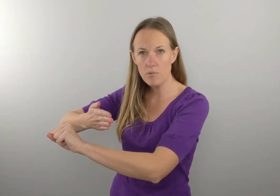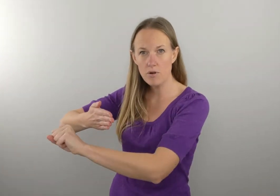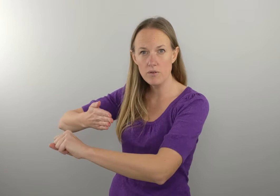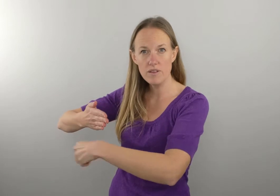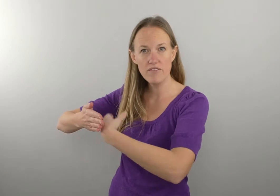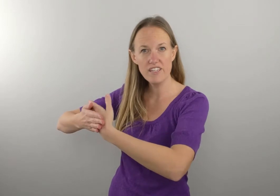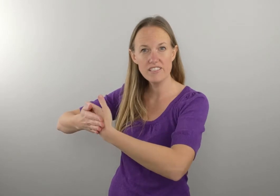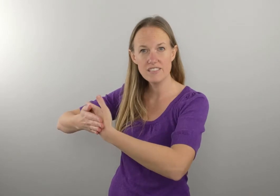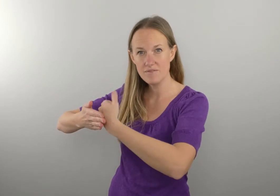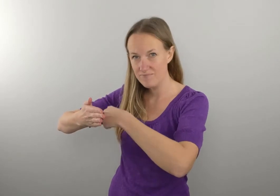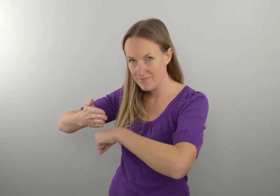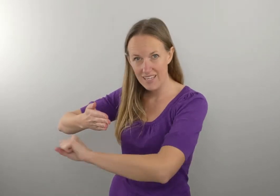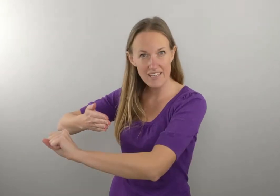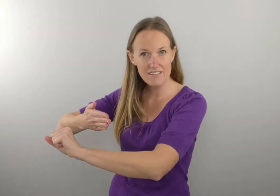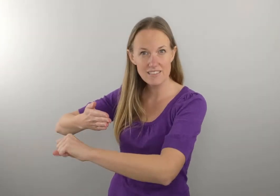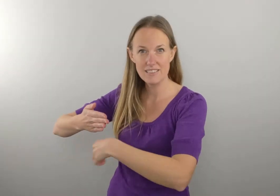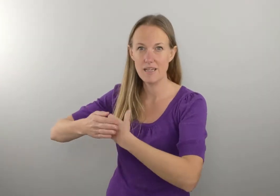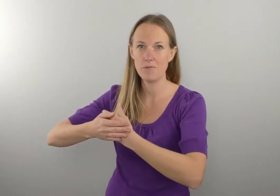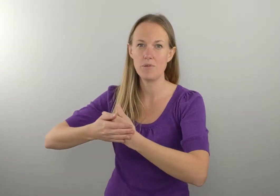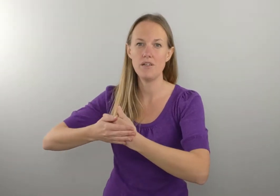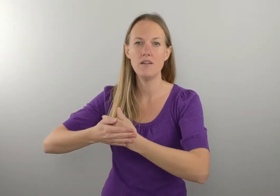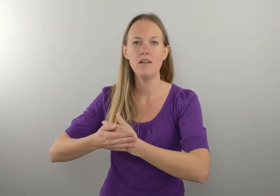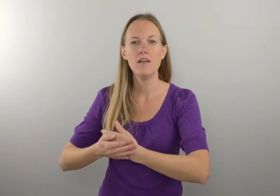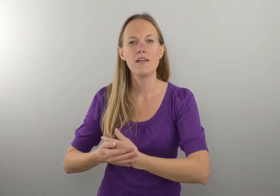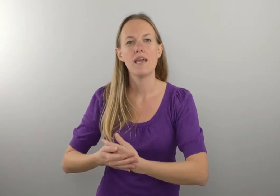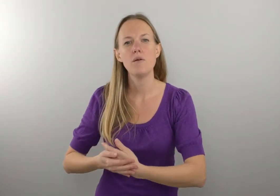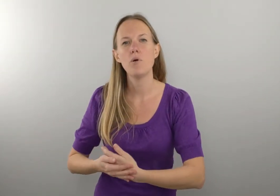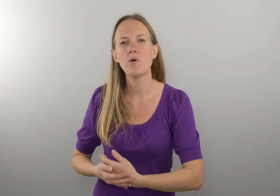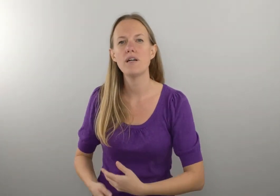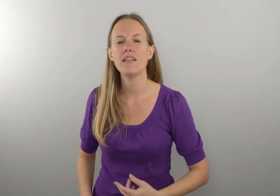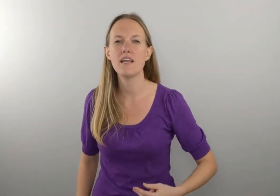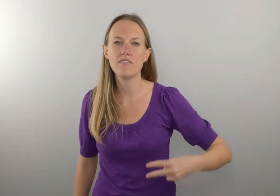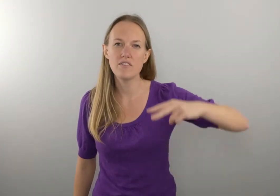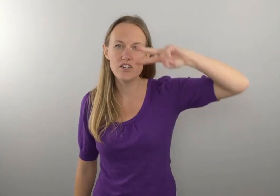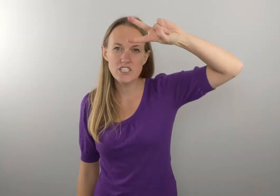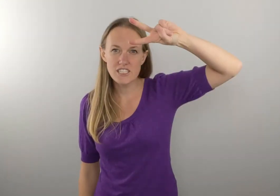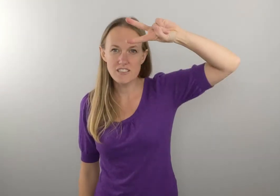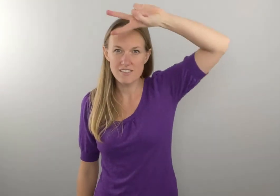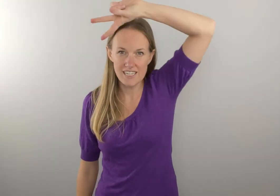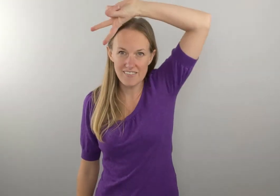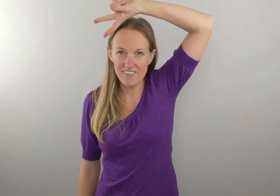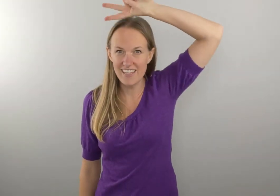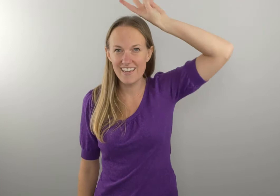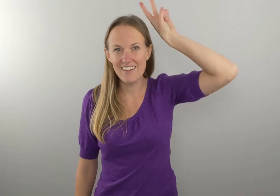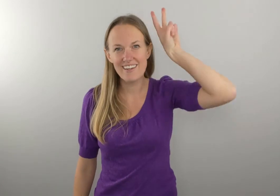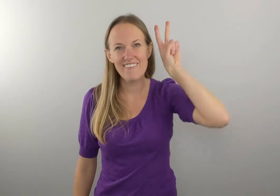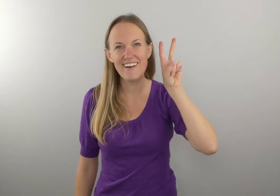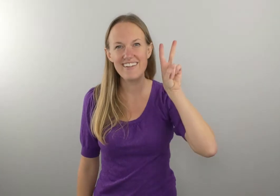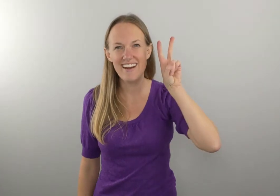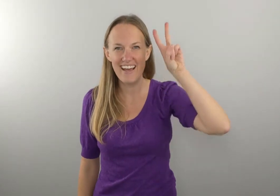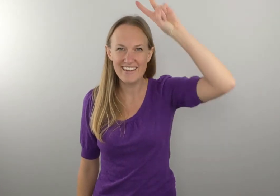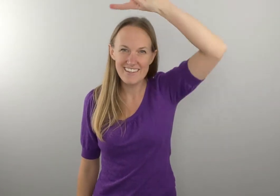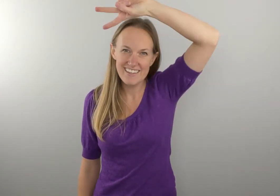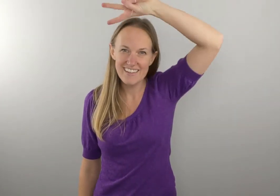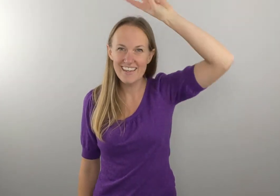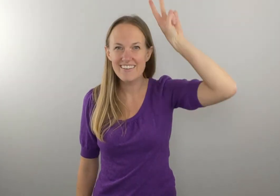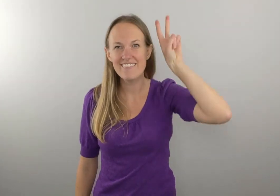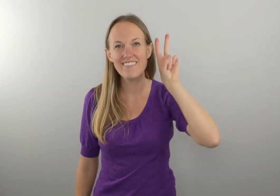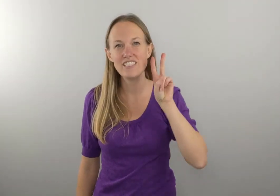born with a fist. Either is acceptable. Okay, born. And then of a virgin, you take a V and go around your head. Okay,